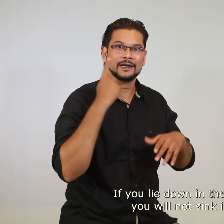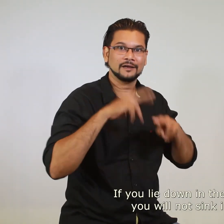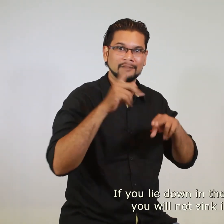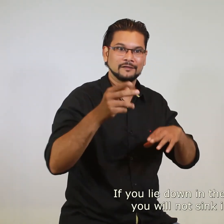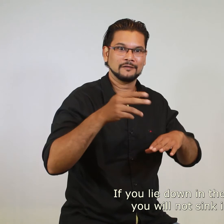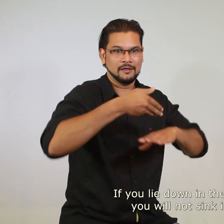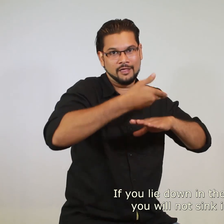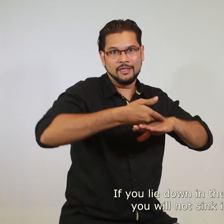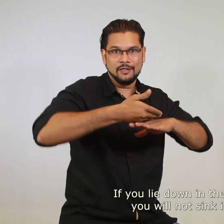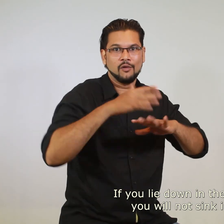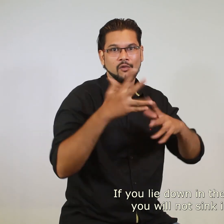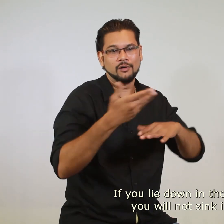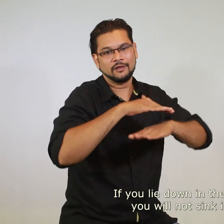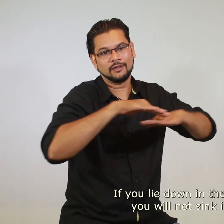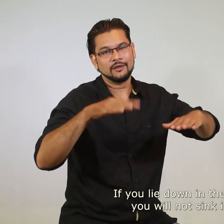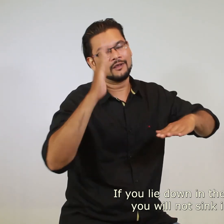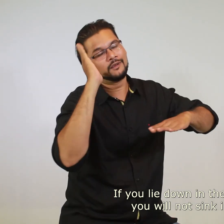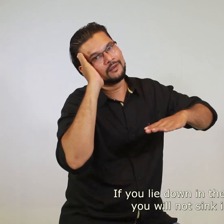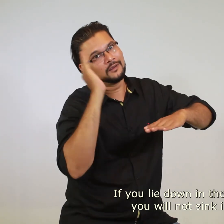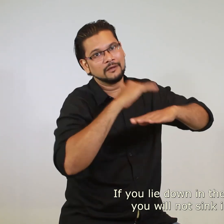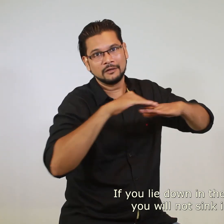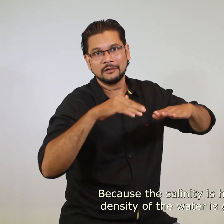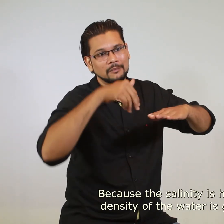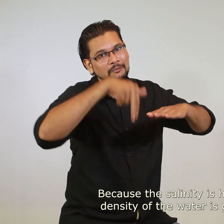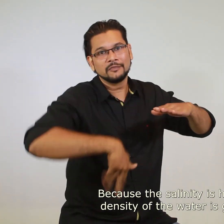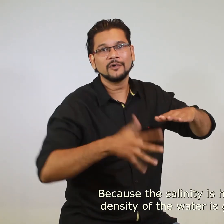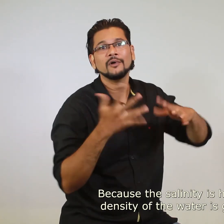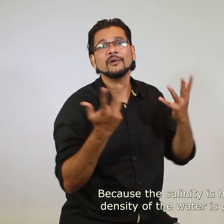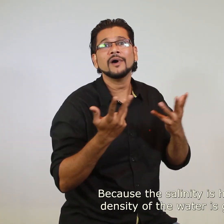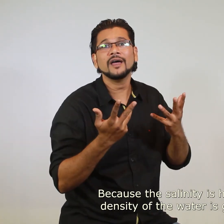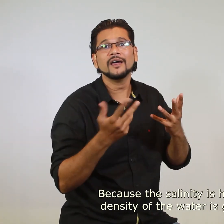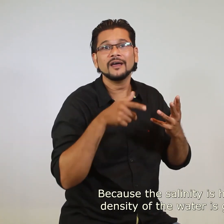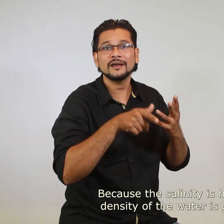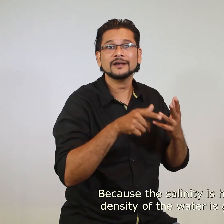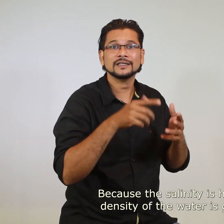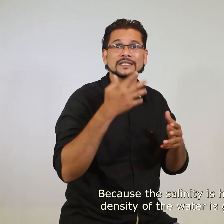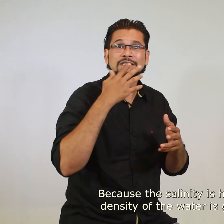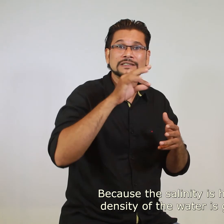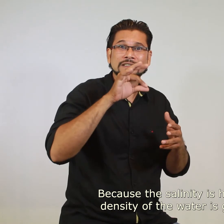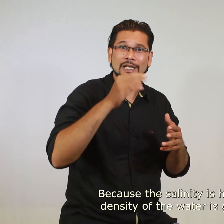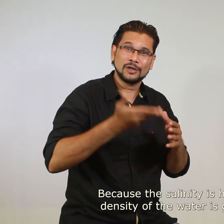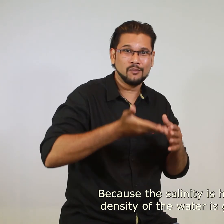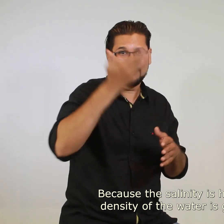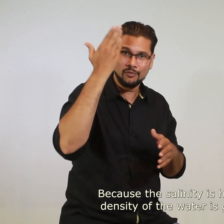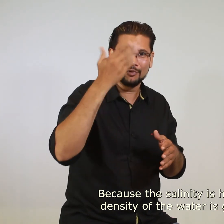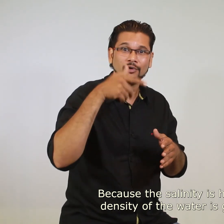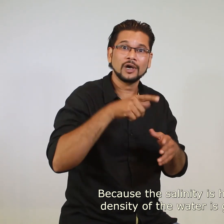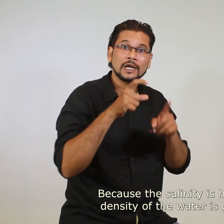If you lie down in the sea, you'll not sink in it because the salinity is so